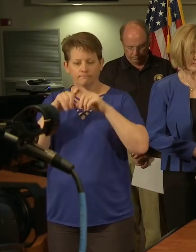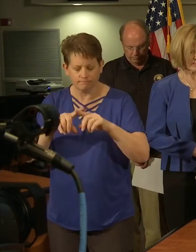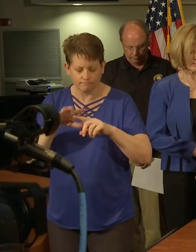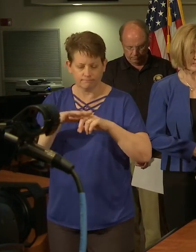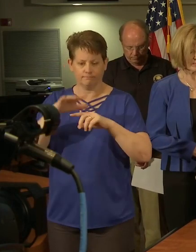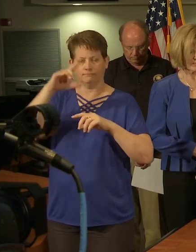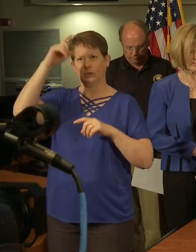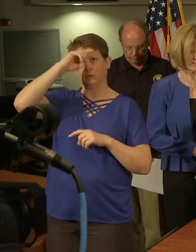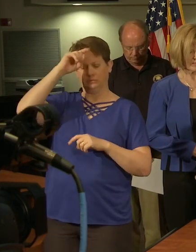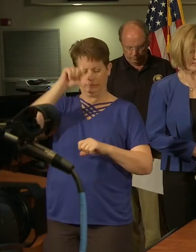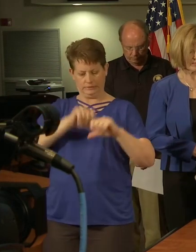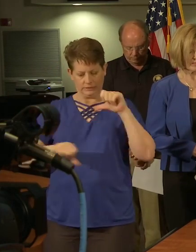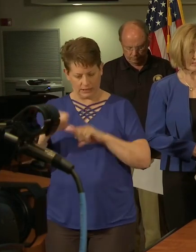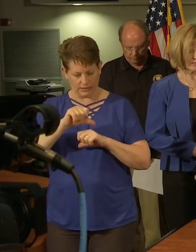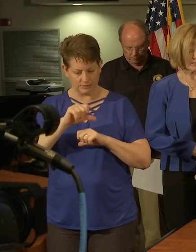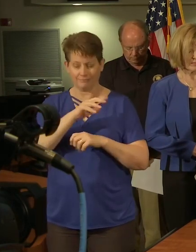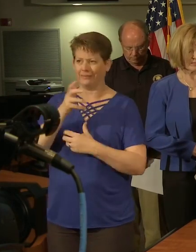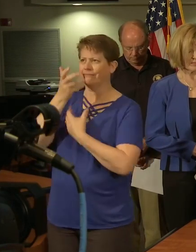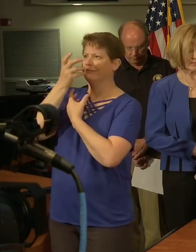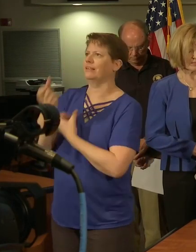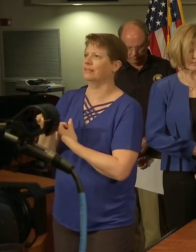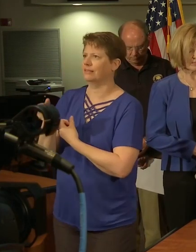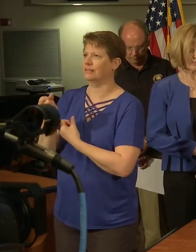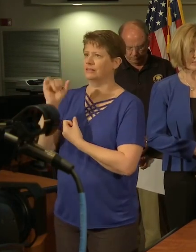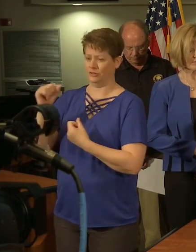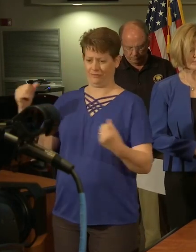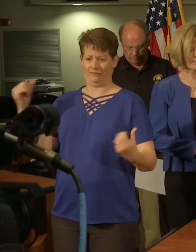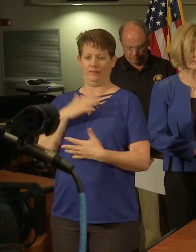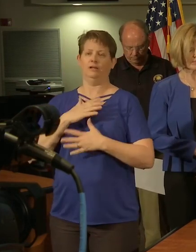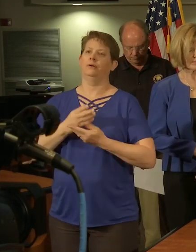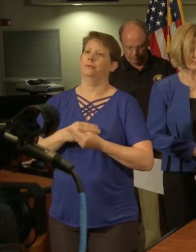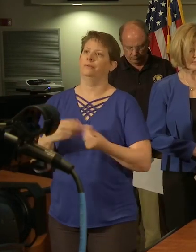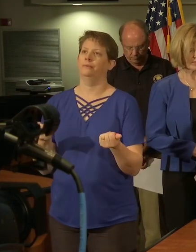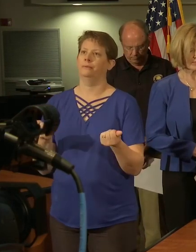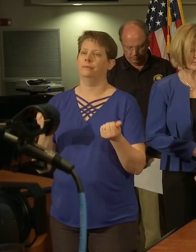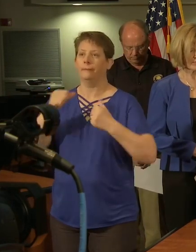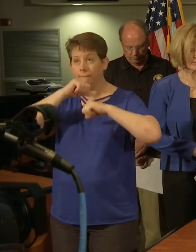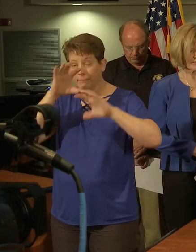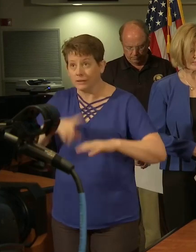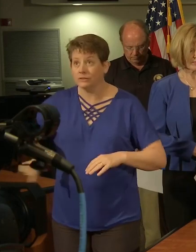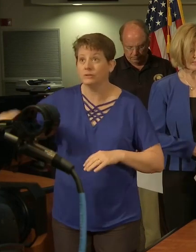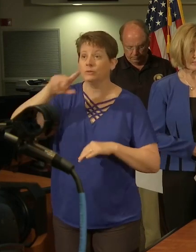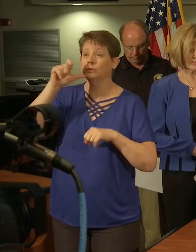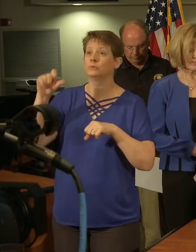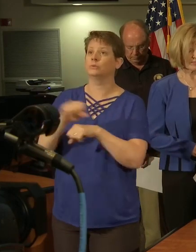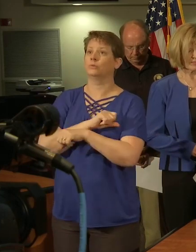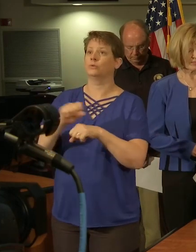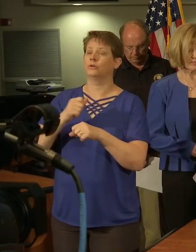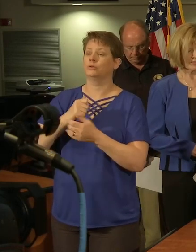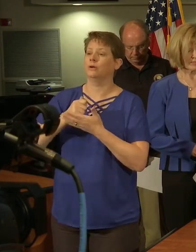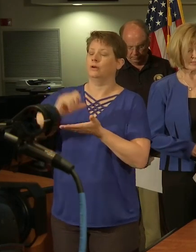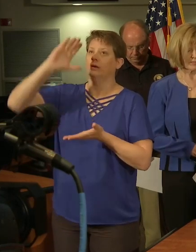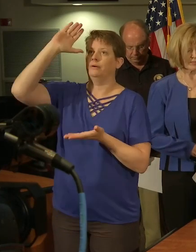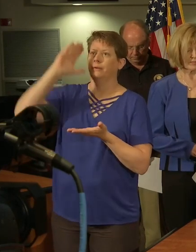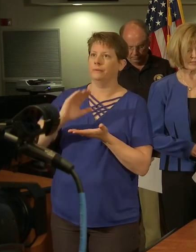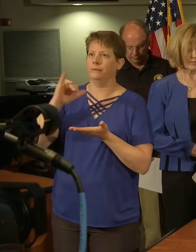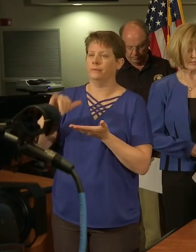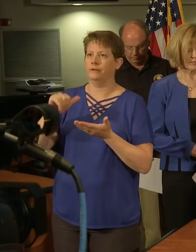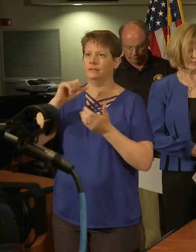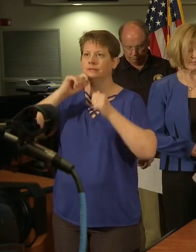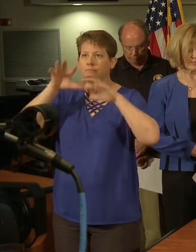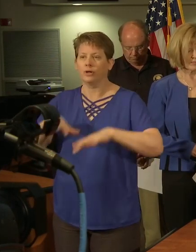science and our faith so that we do not give in to fear. Bless all who work to lessen the breadth and depth of this